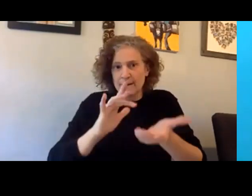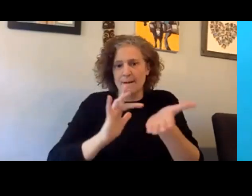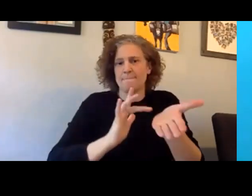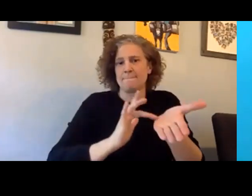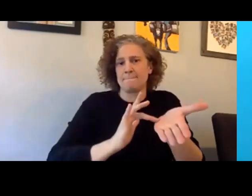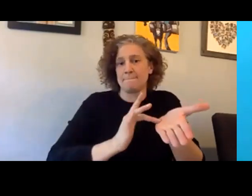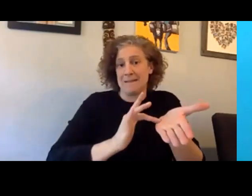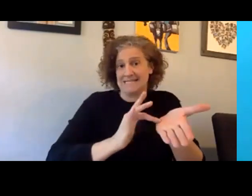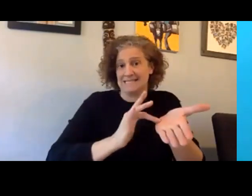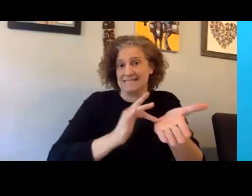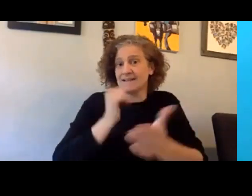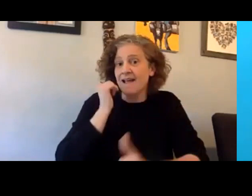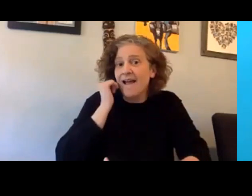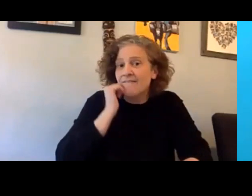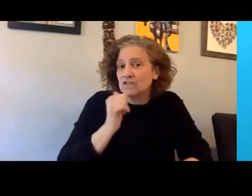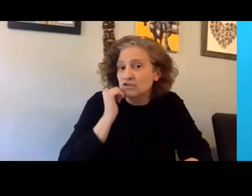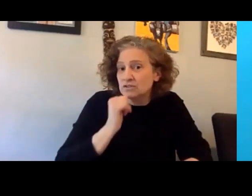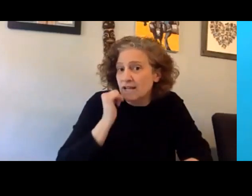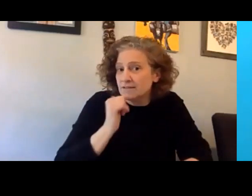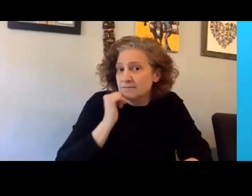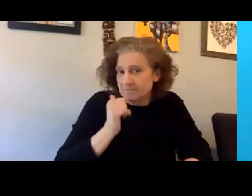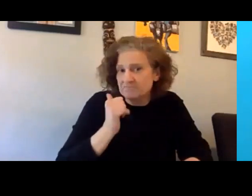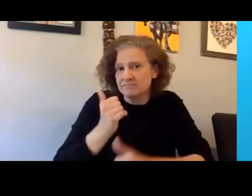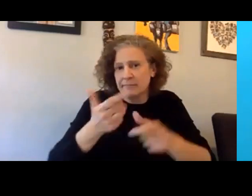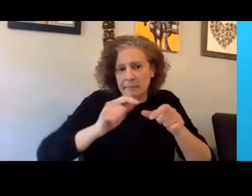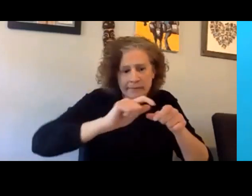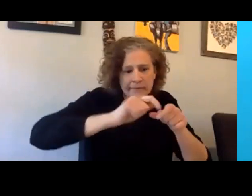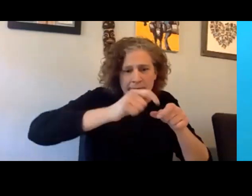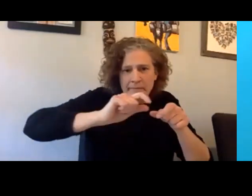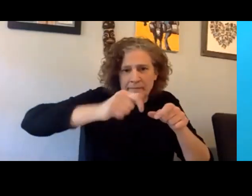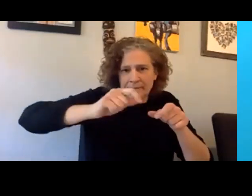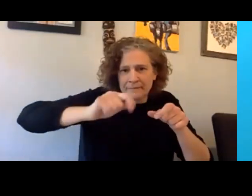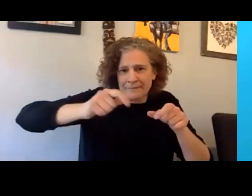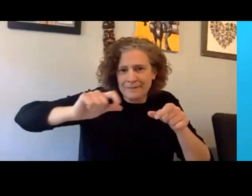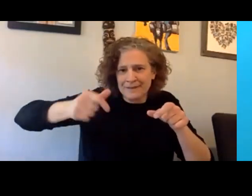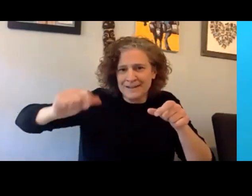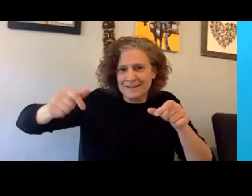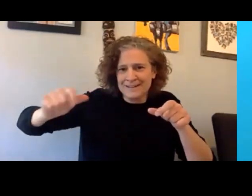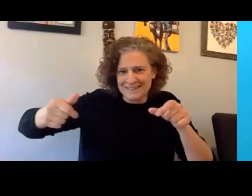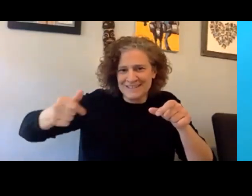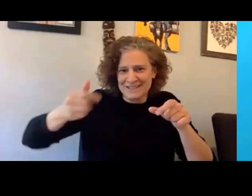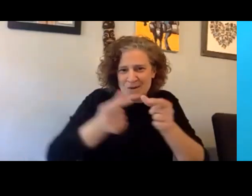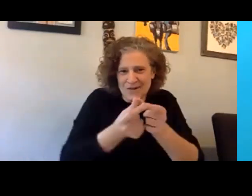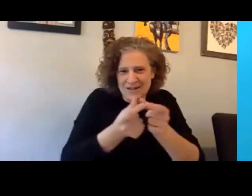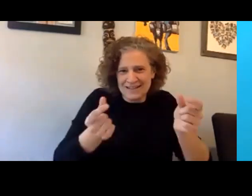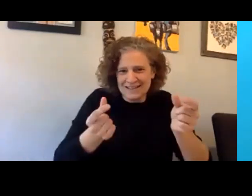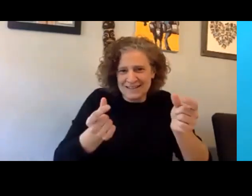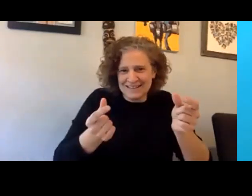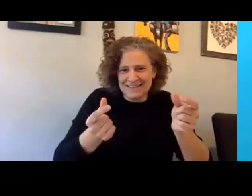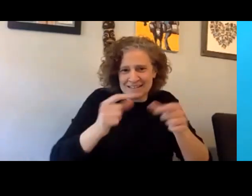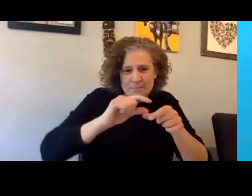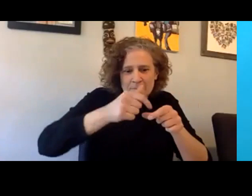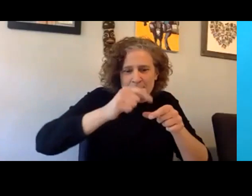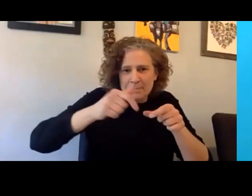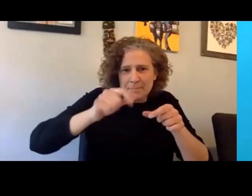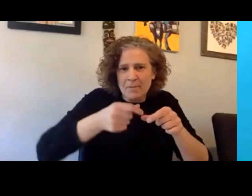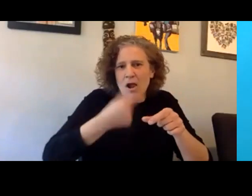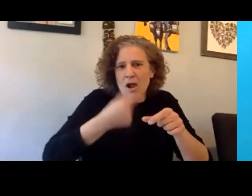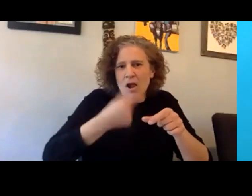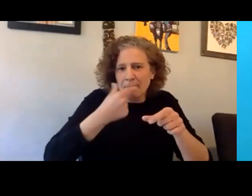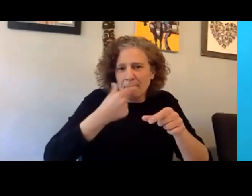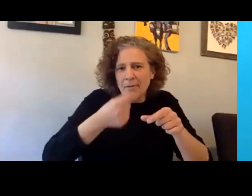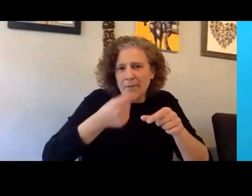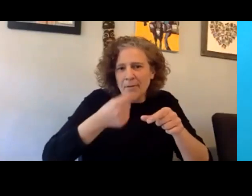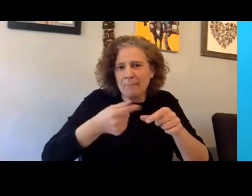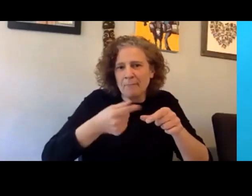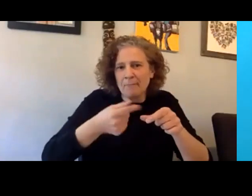medicine. Do you remember your medicine every day? Those, you know, in those little pill